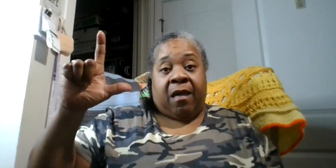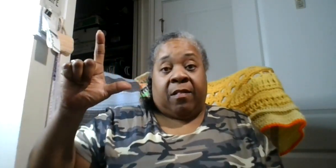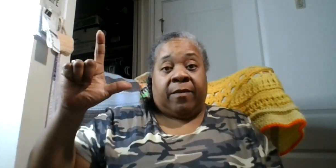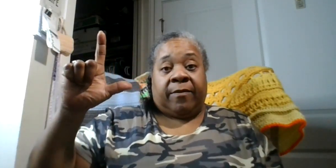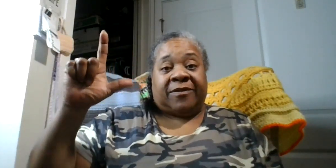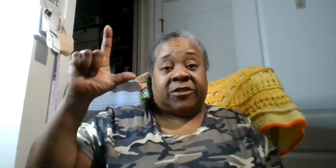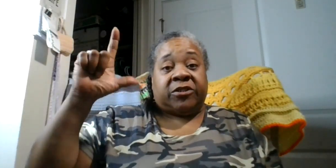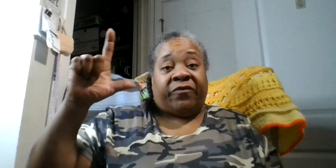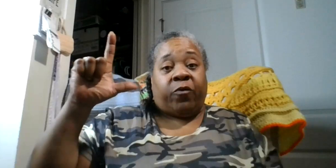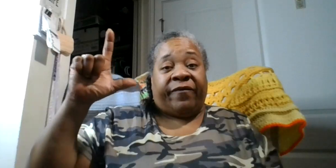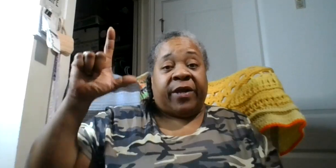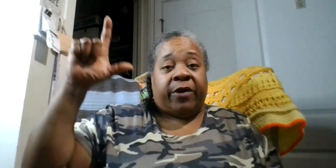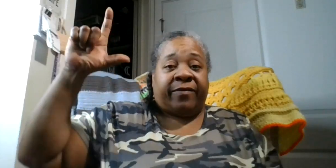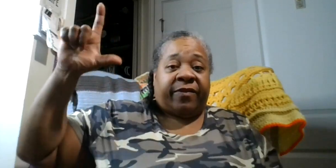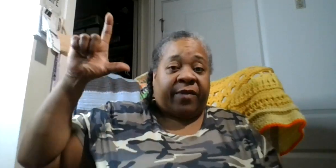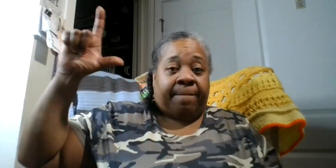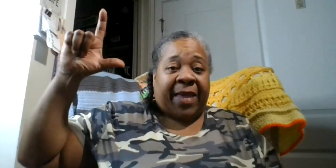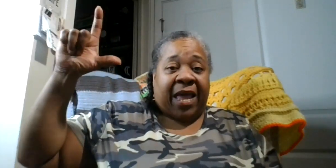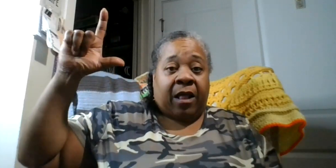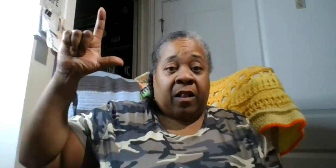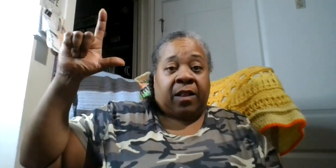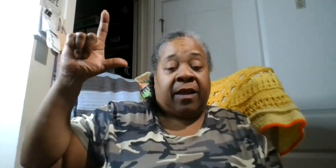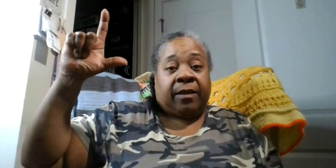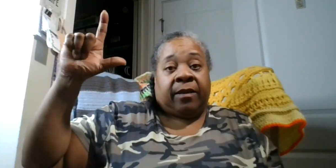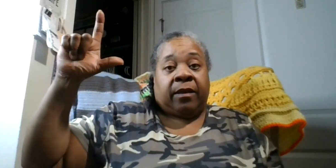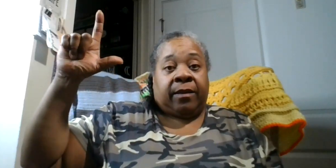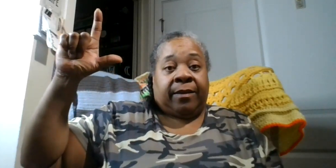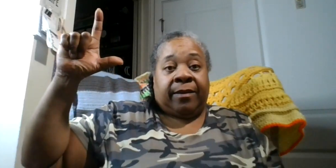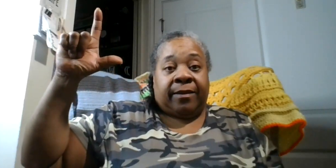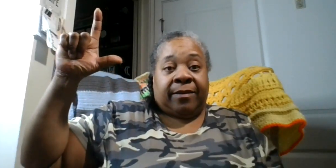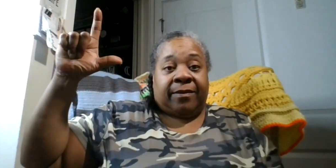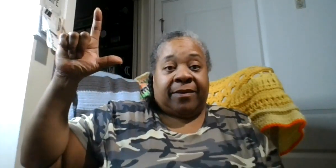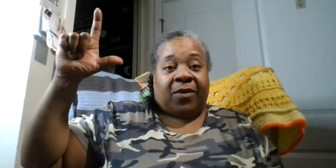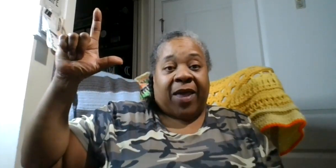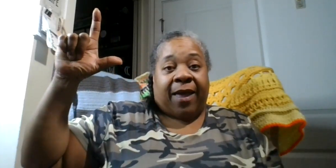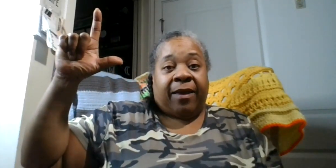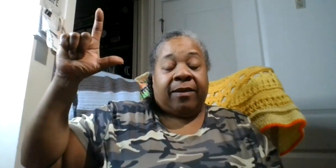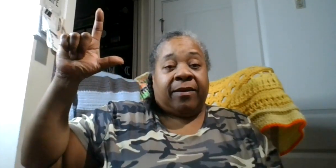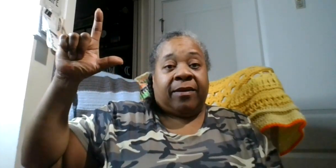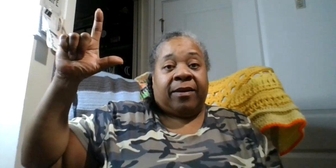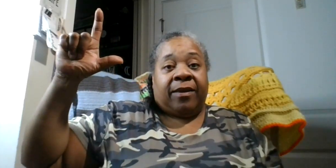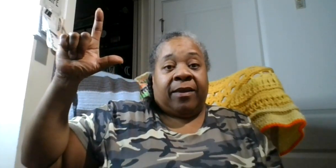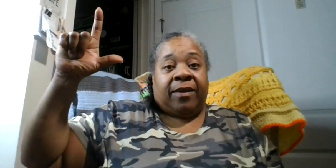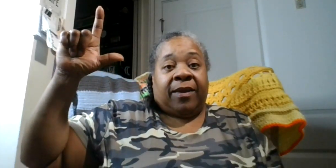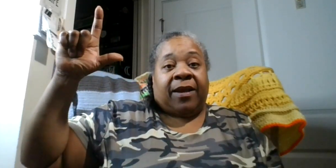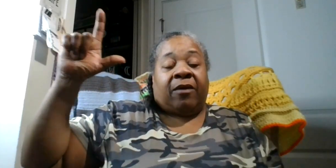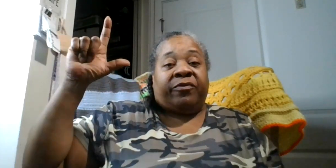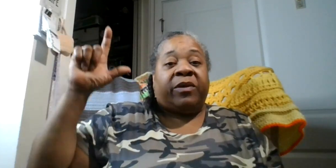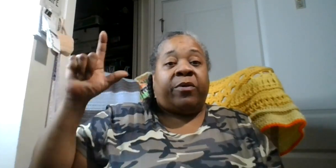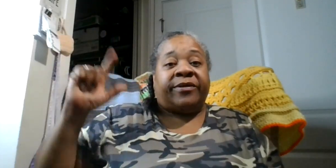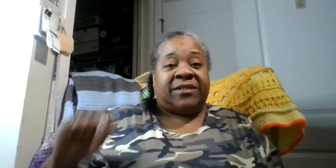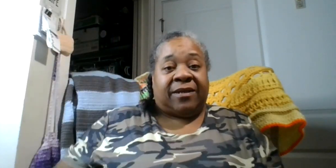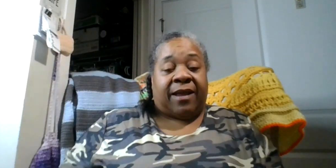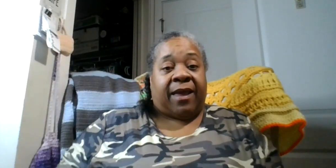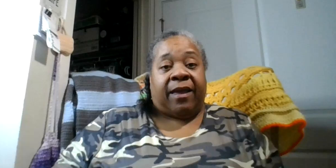L. It's just the forefinger and the thumb. L. Okay. And our three words today